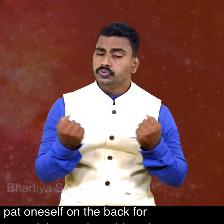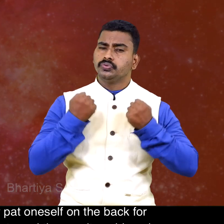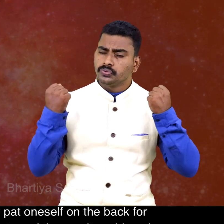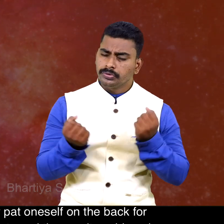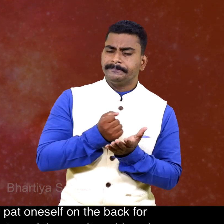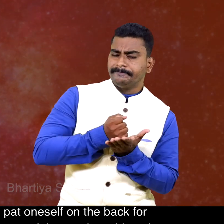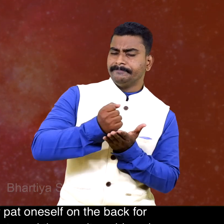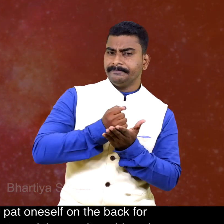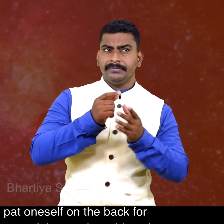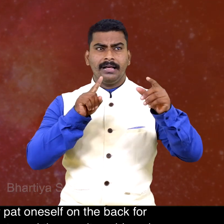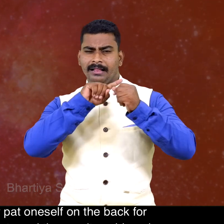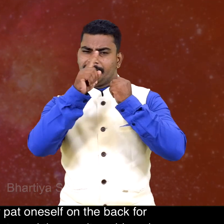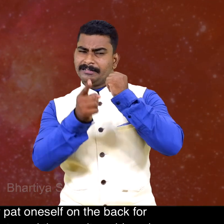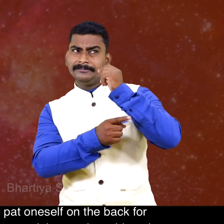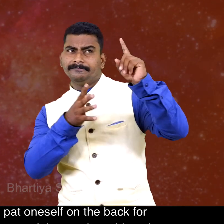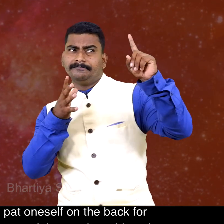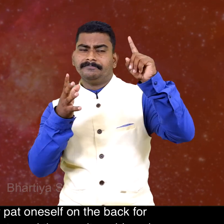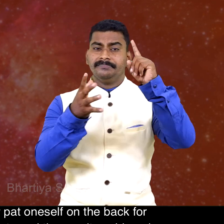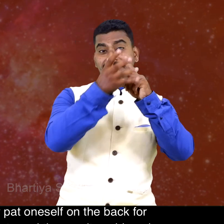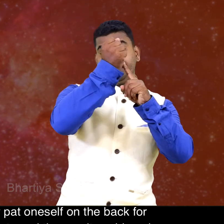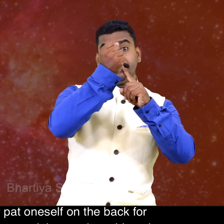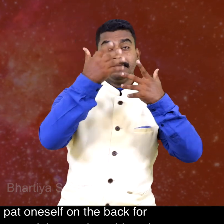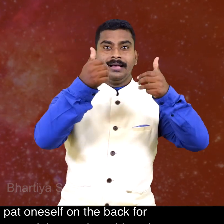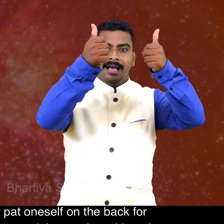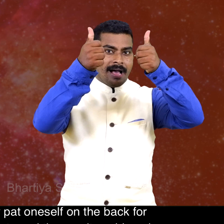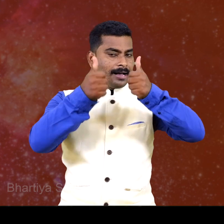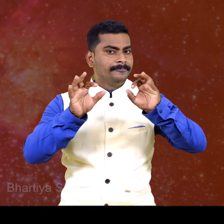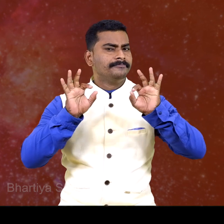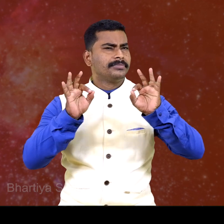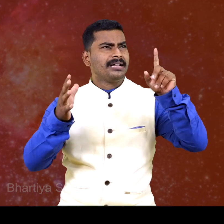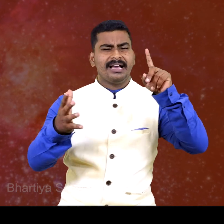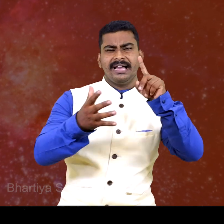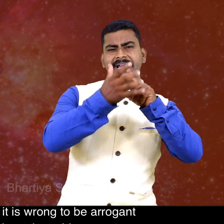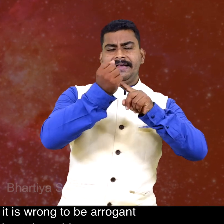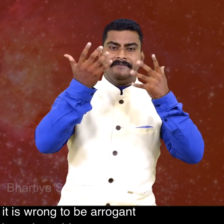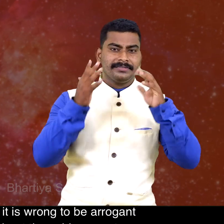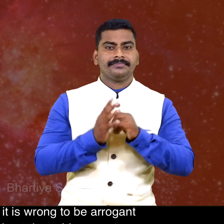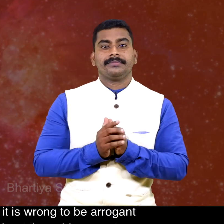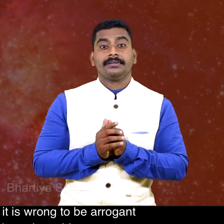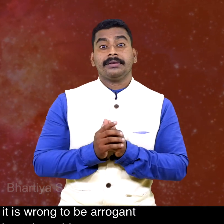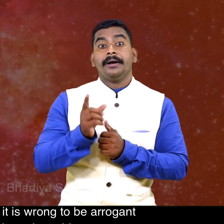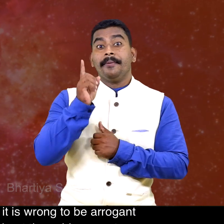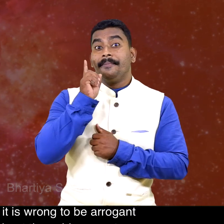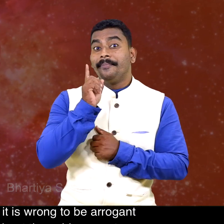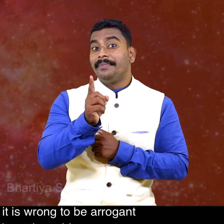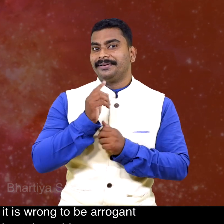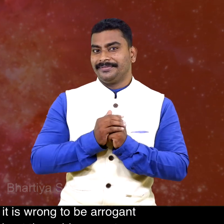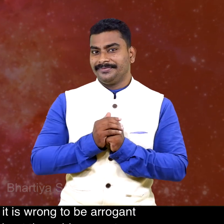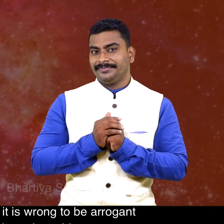on the back for the efforts and the results achieved. But it is wrong to be